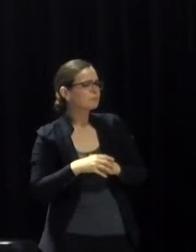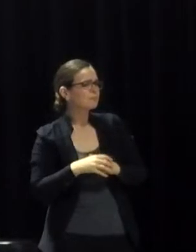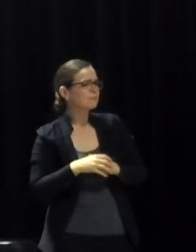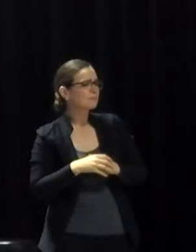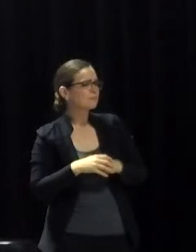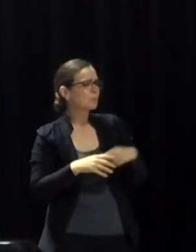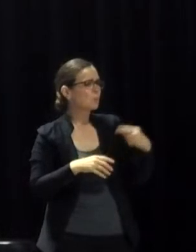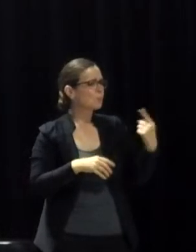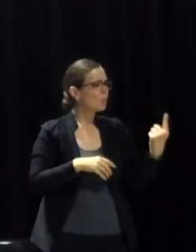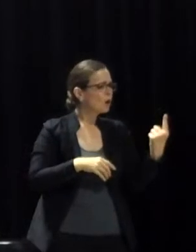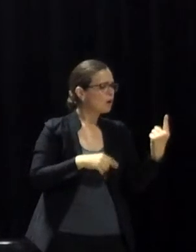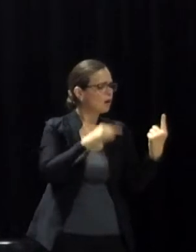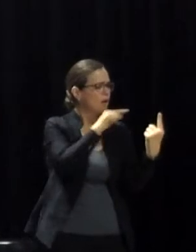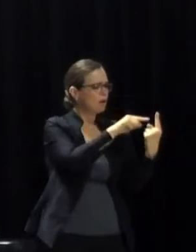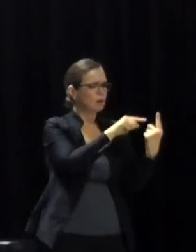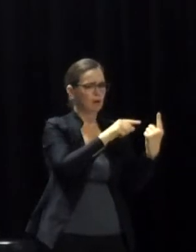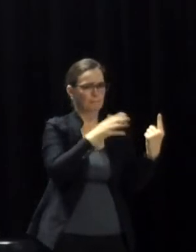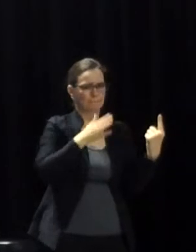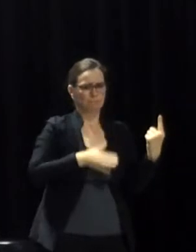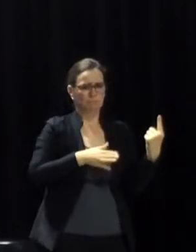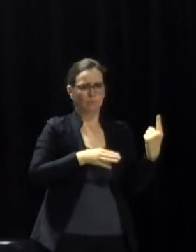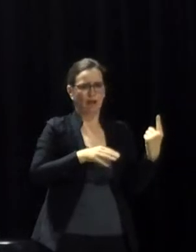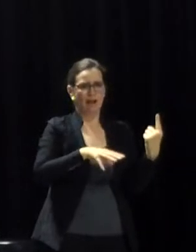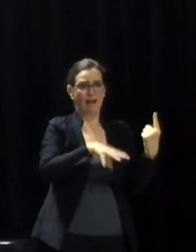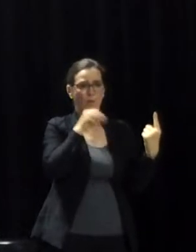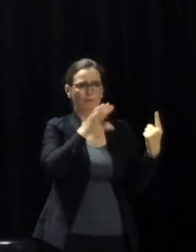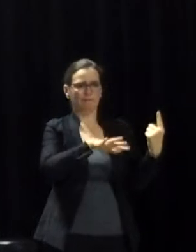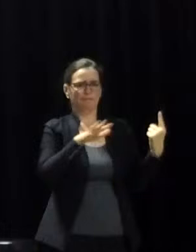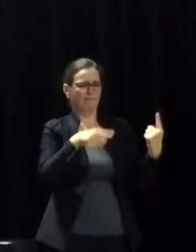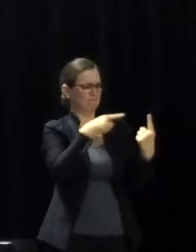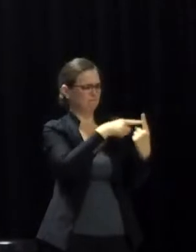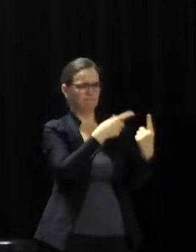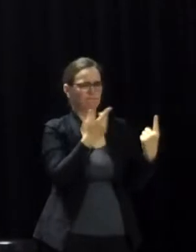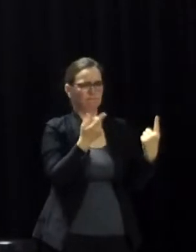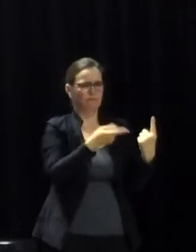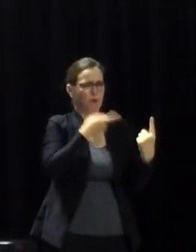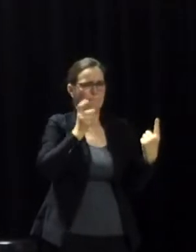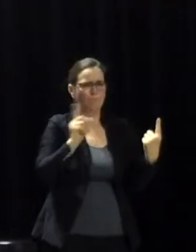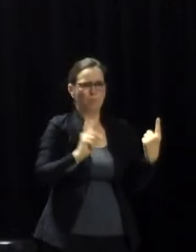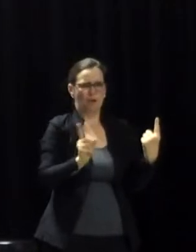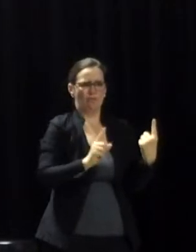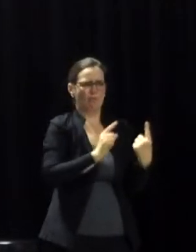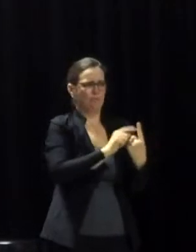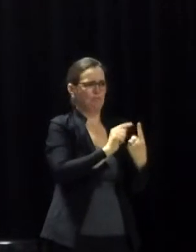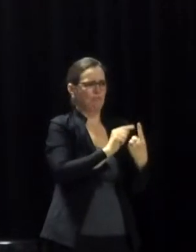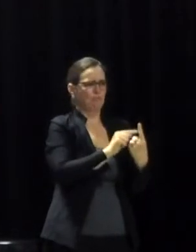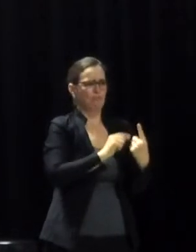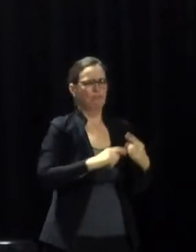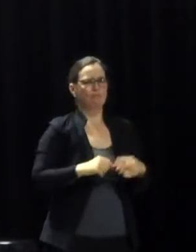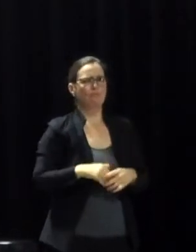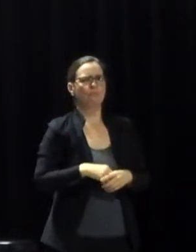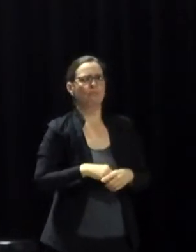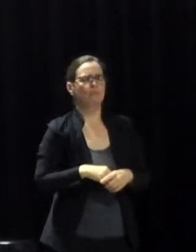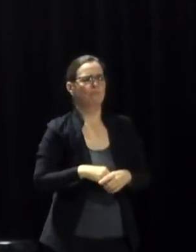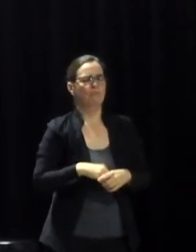to that? I think, Dr. Gupta, where would you say the start point is? The meal?